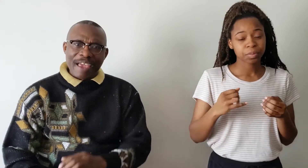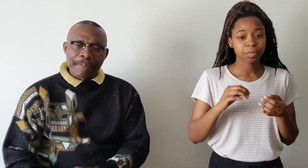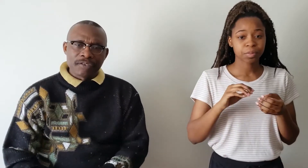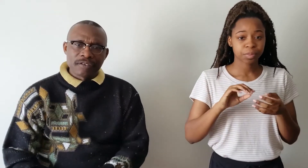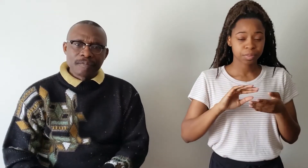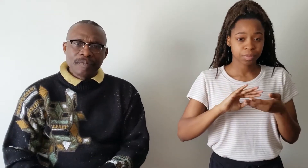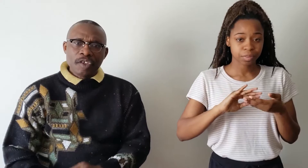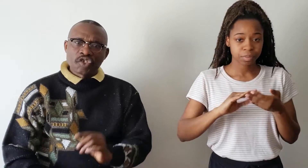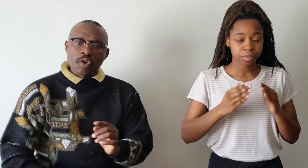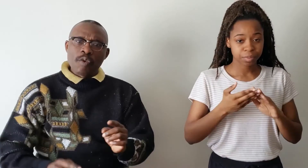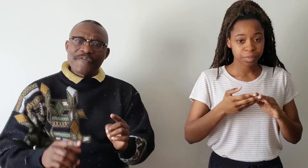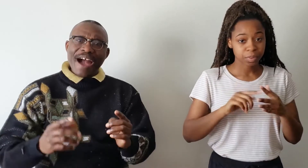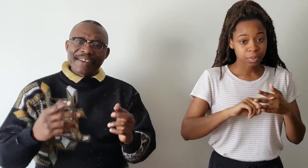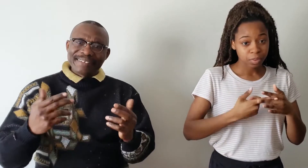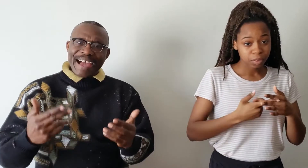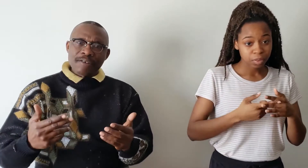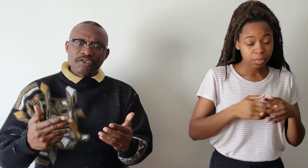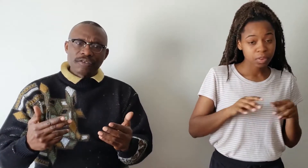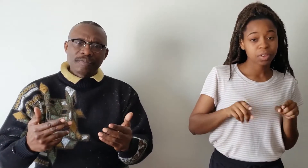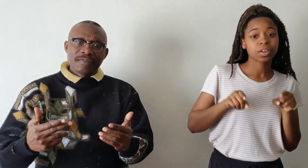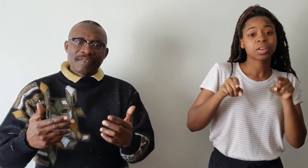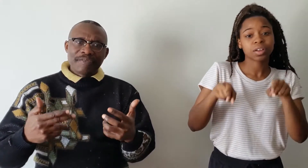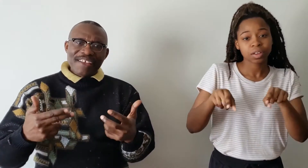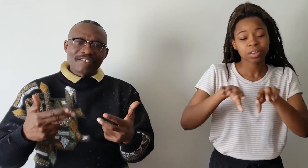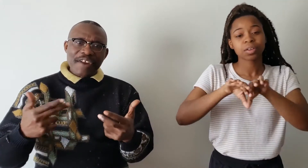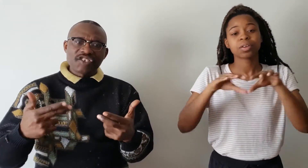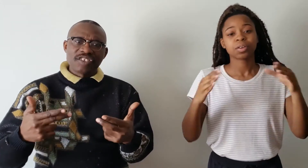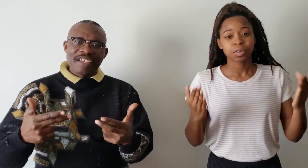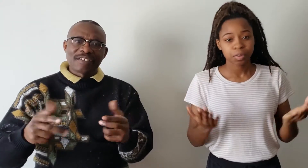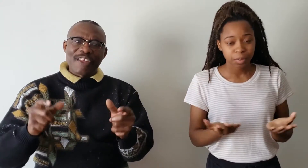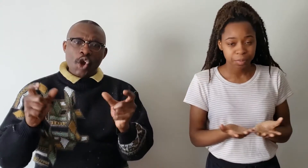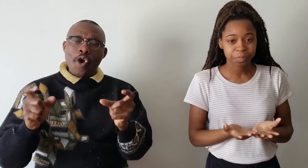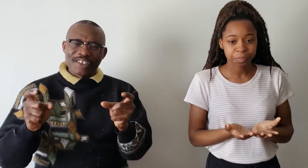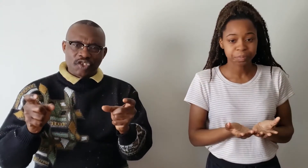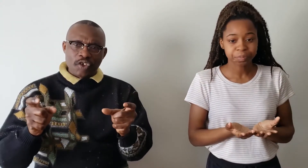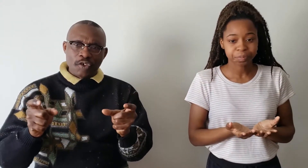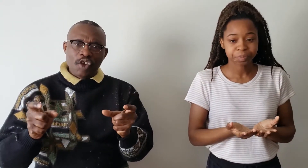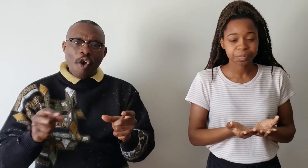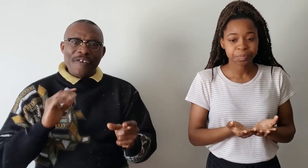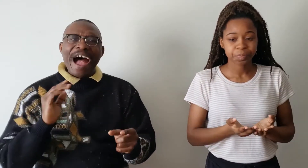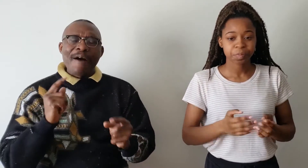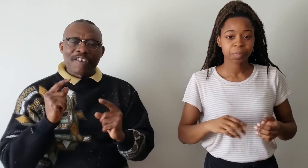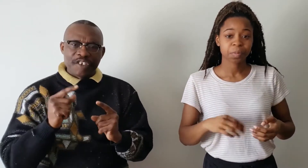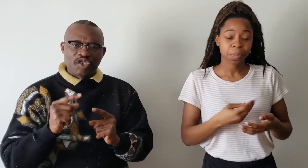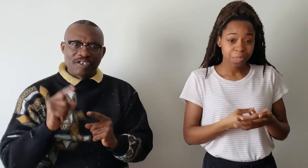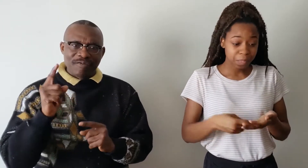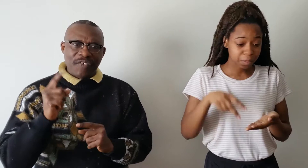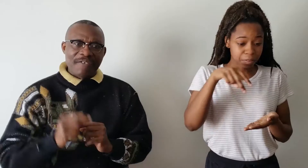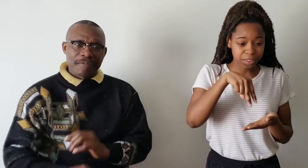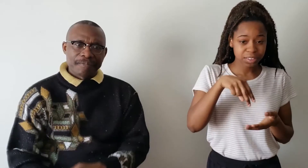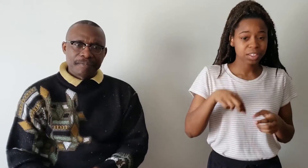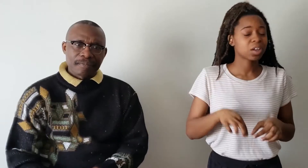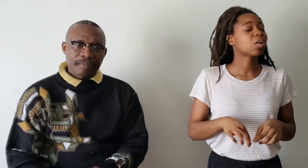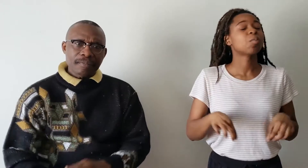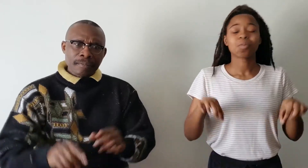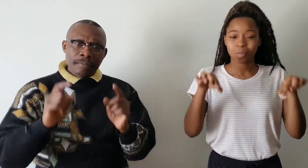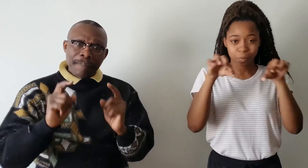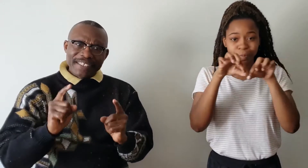disciples. So without a doubt, the resurrection is the cornerstone of our Christian faith. But you